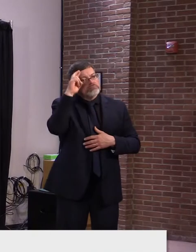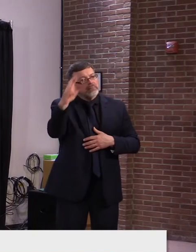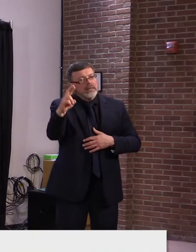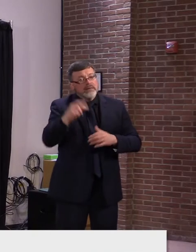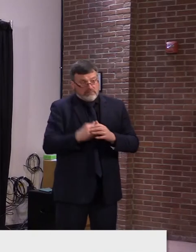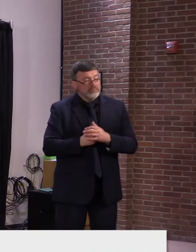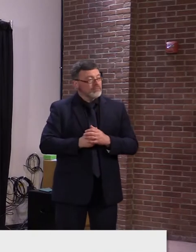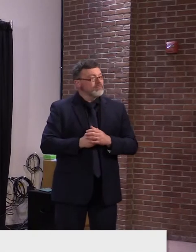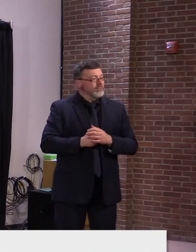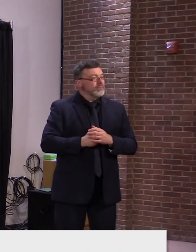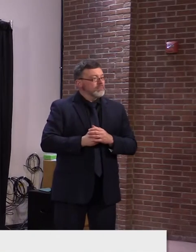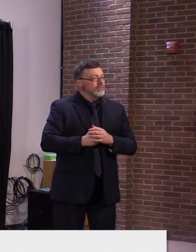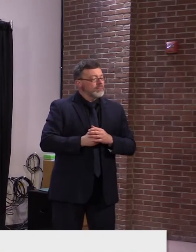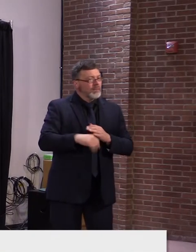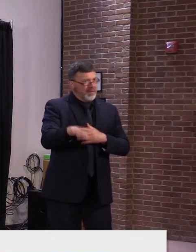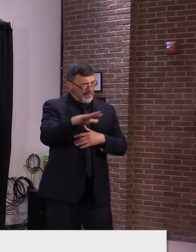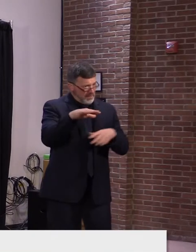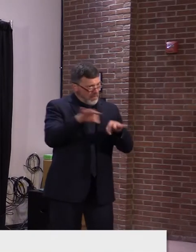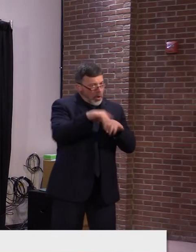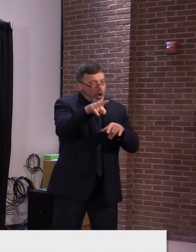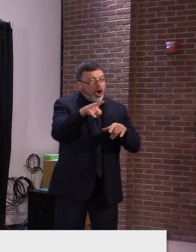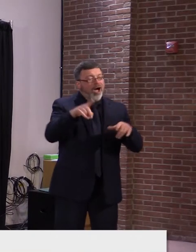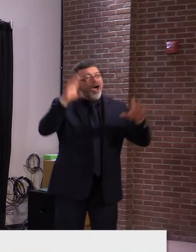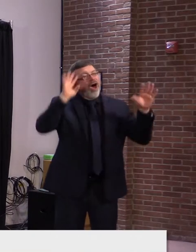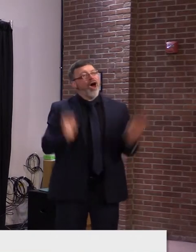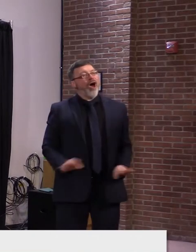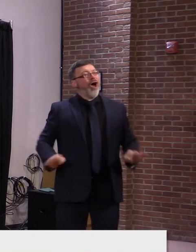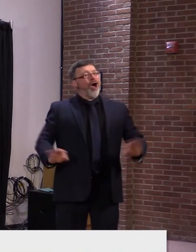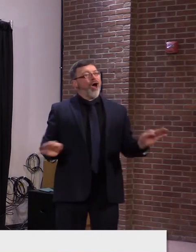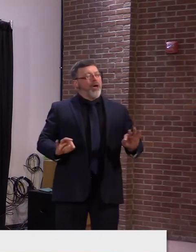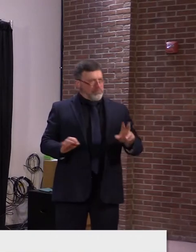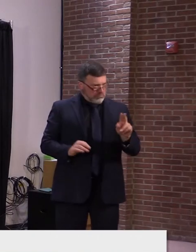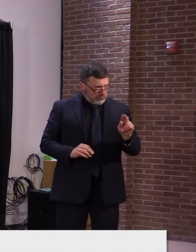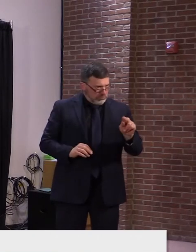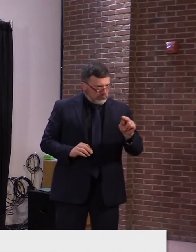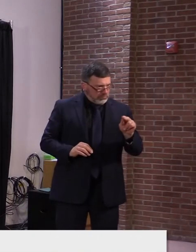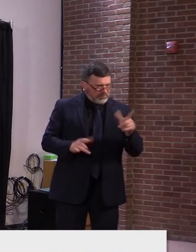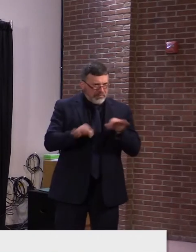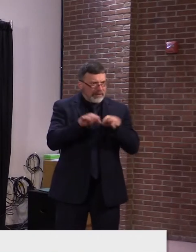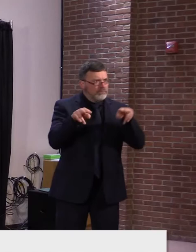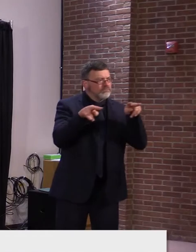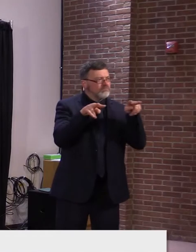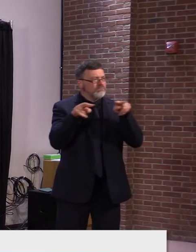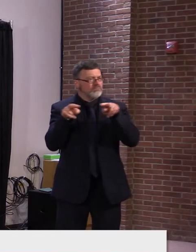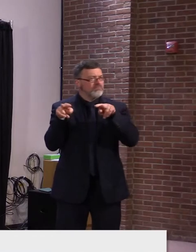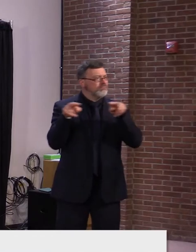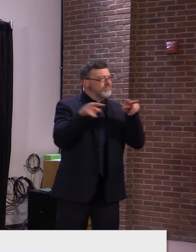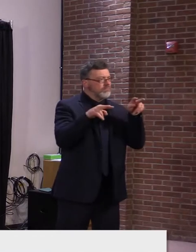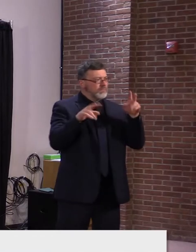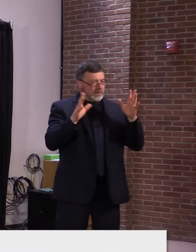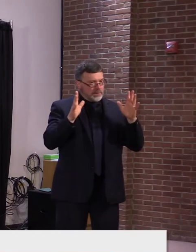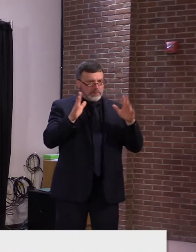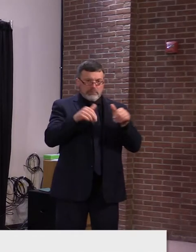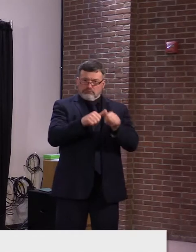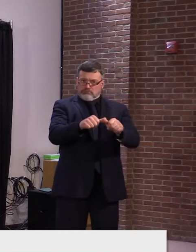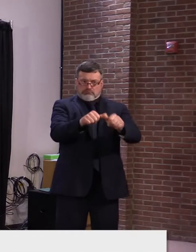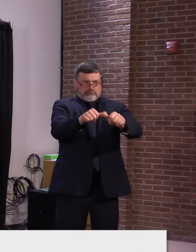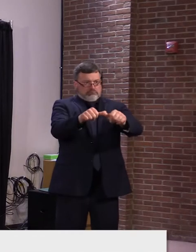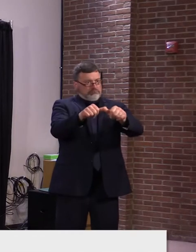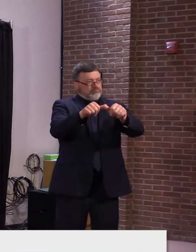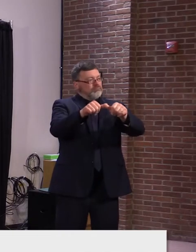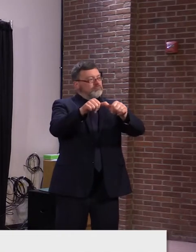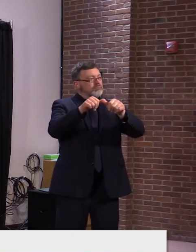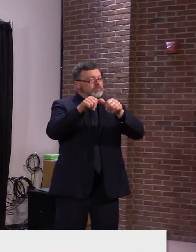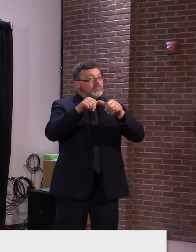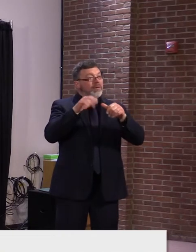virus. We will continue our public health monitoring and surveillance efforts here in Vermont and